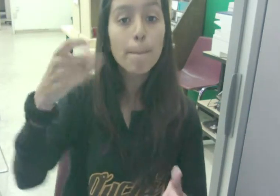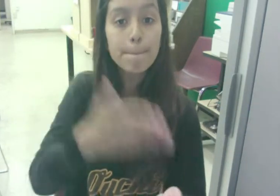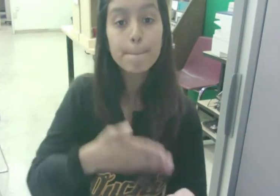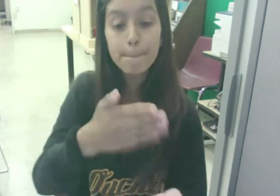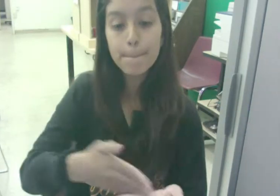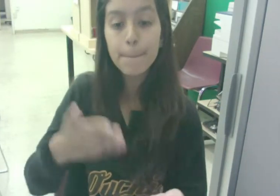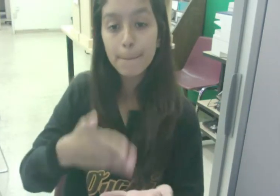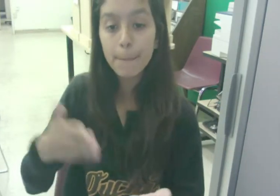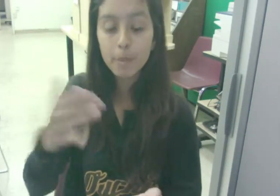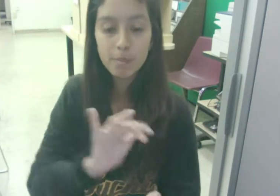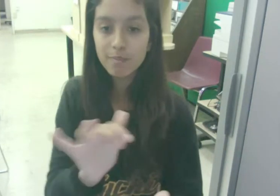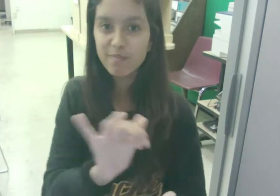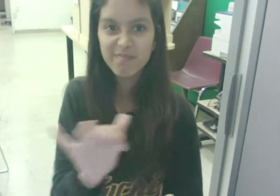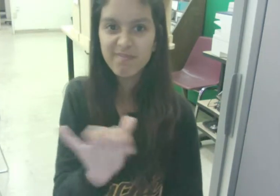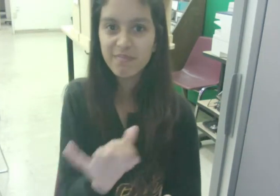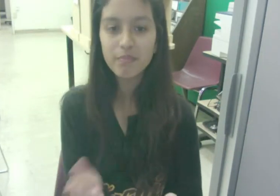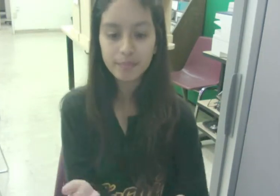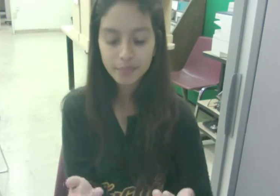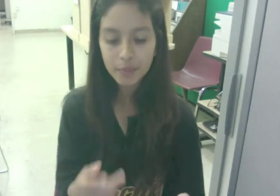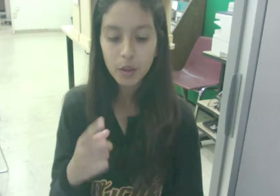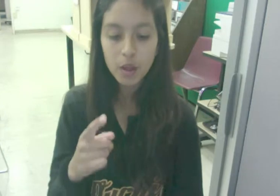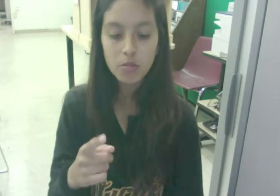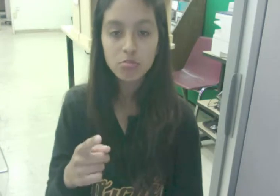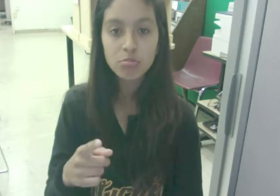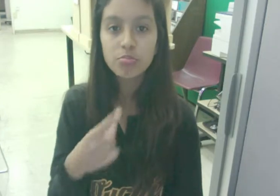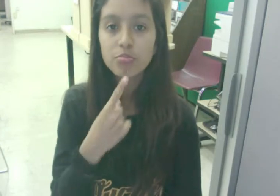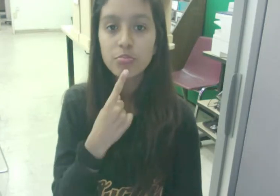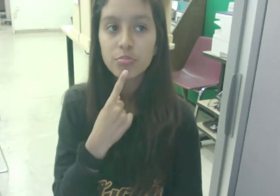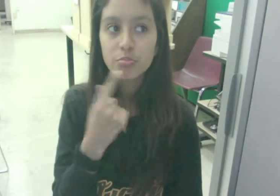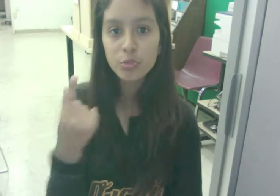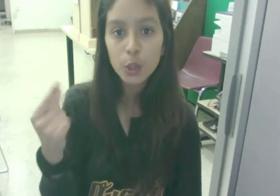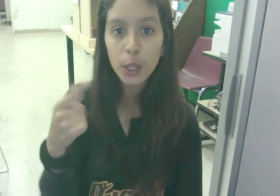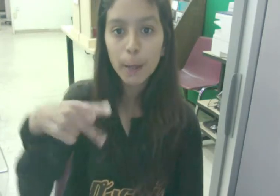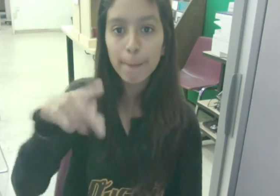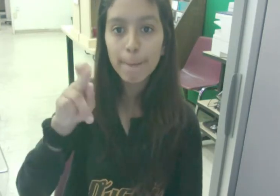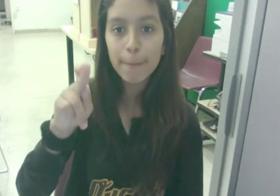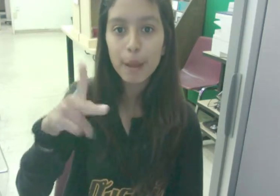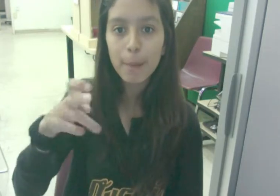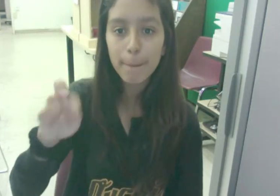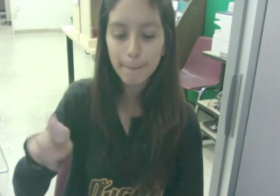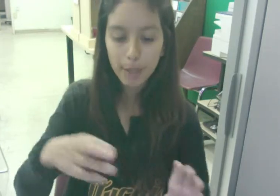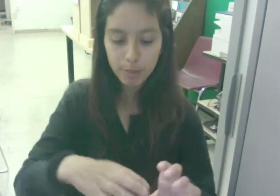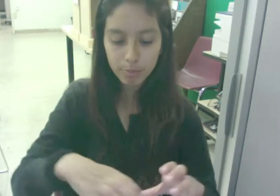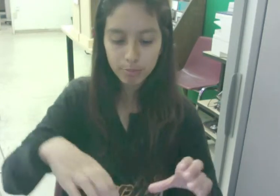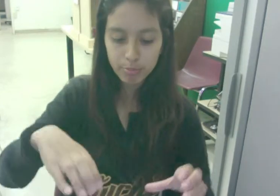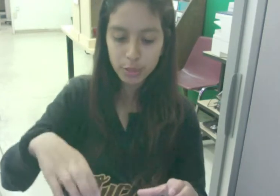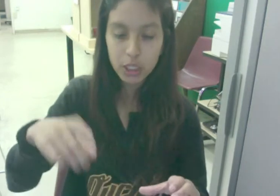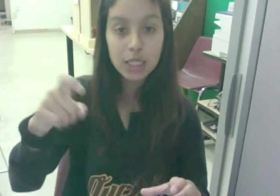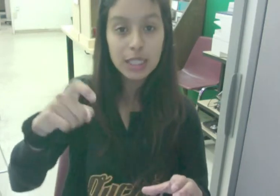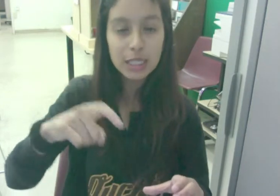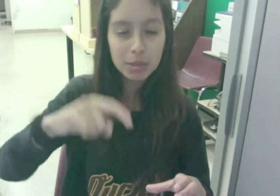You cut the green pepper, and you want to make sure you take the core out of the green pepper and cut it into small